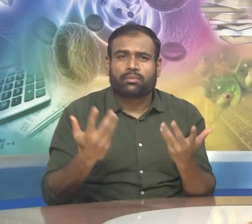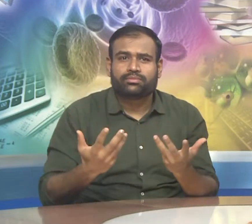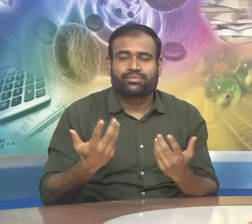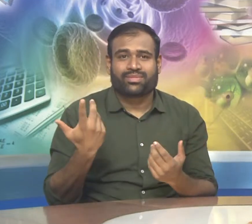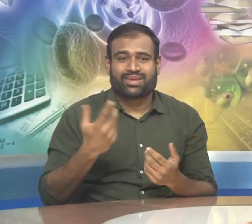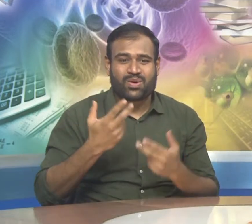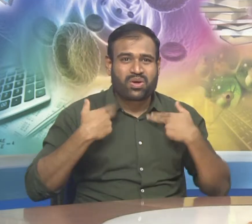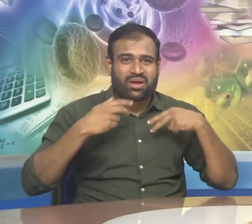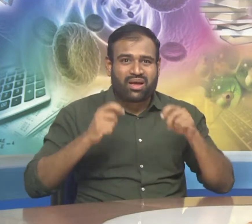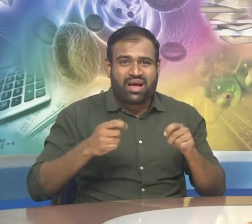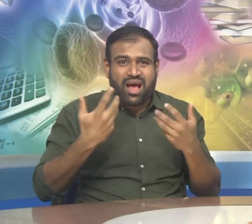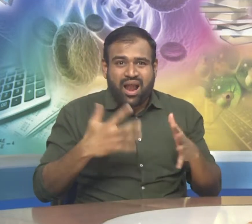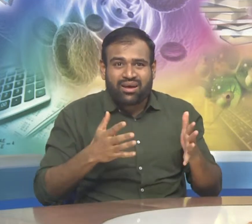Appointed by the president.